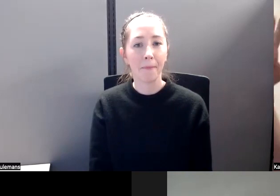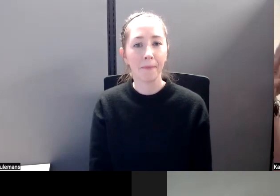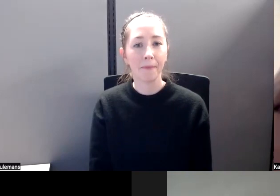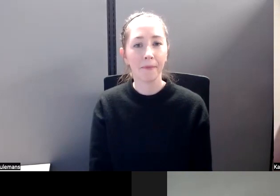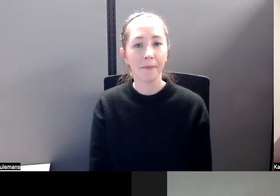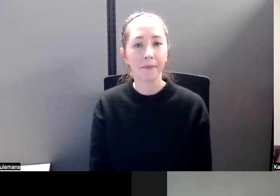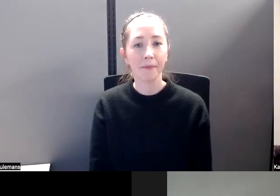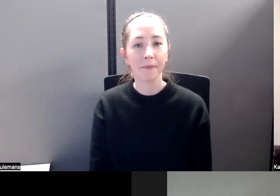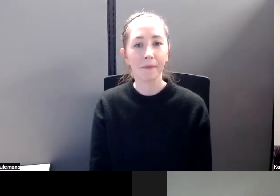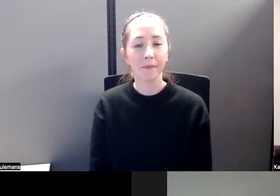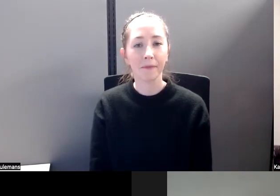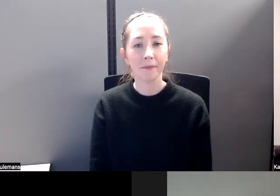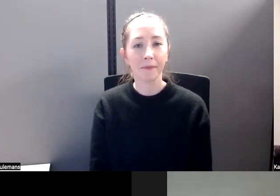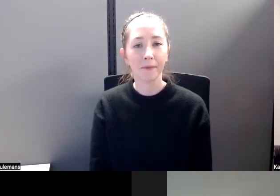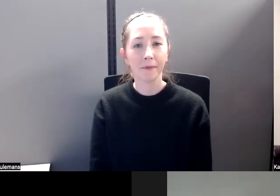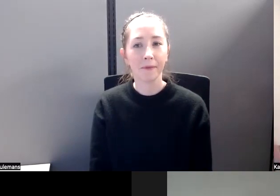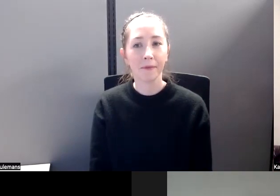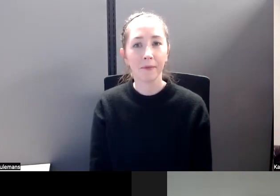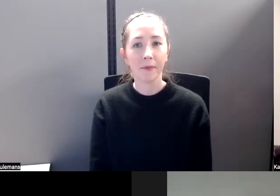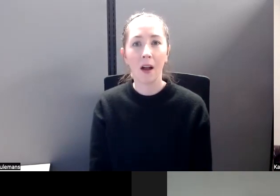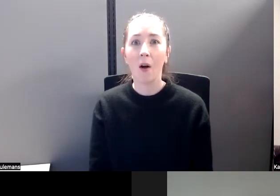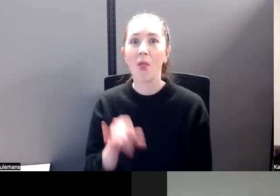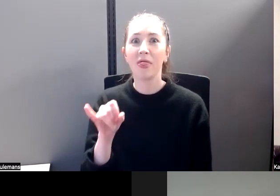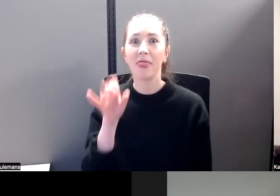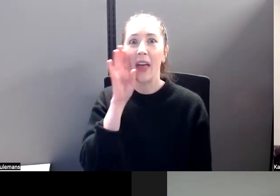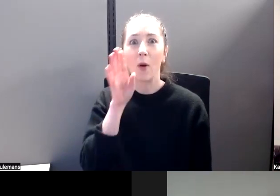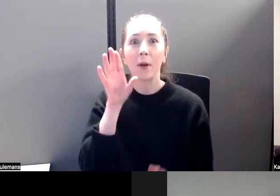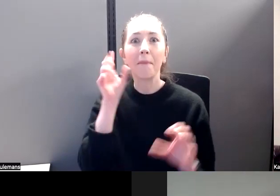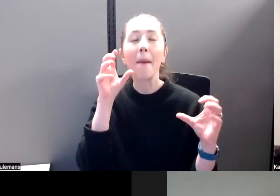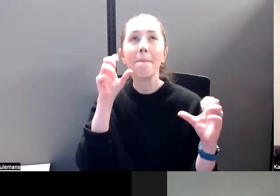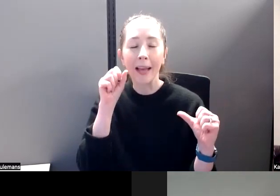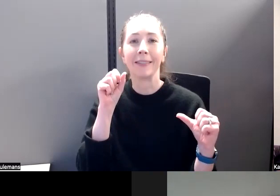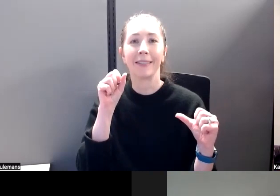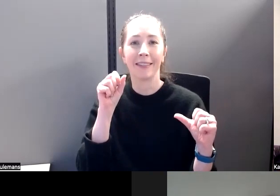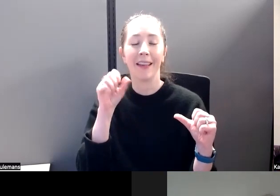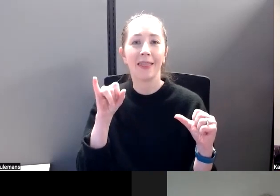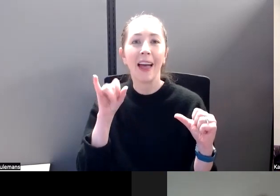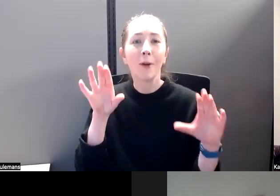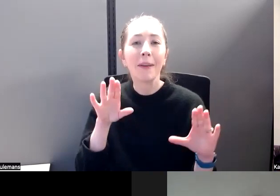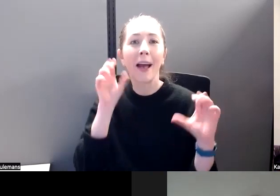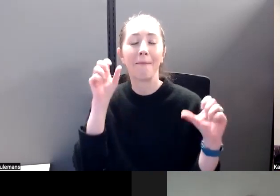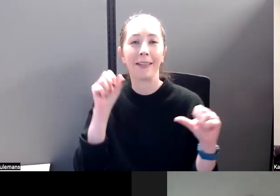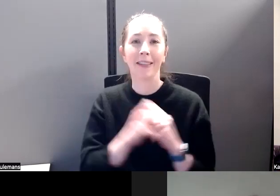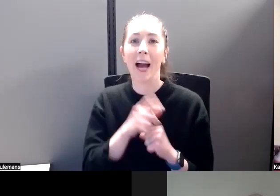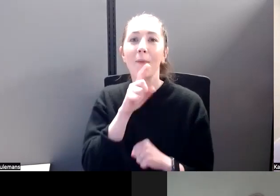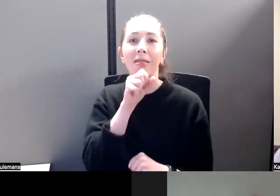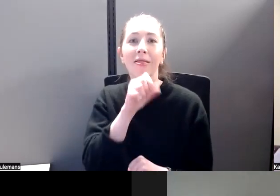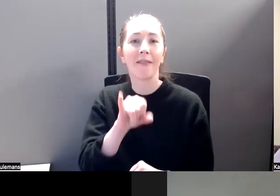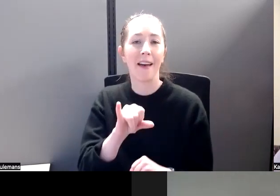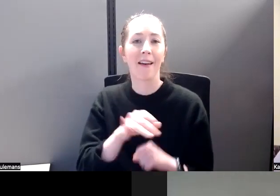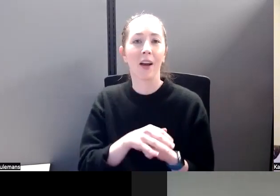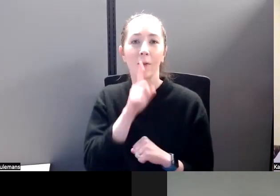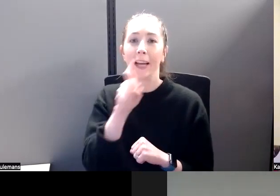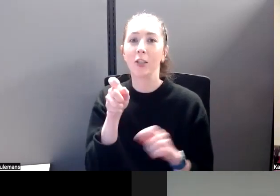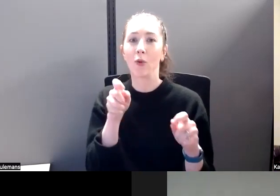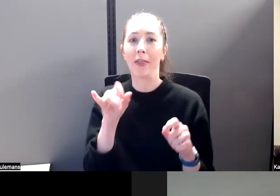where it's all about the fandom. Oh, that would be amazing. Be in the movie. That would be amazing. I actually would love that. I need to direct